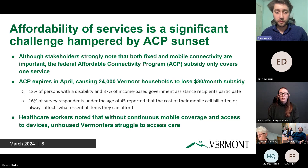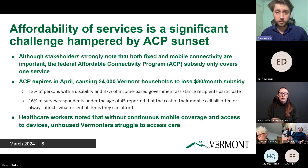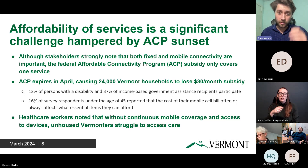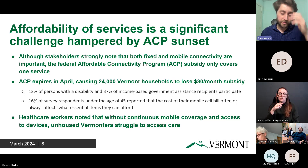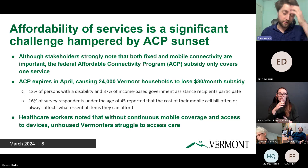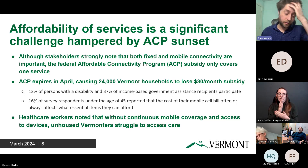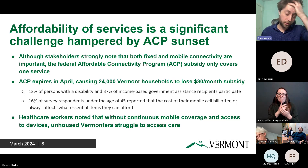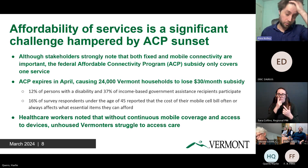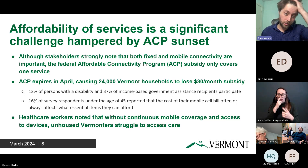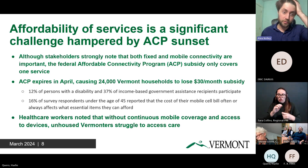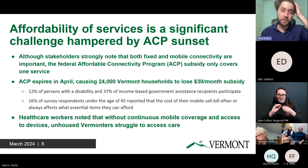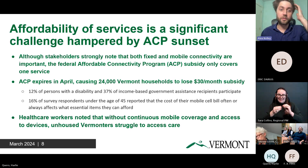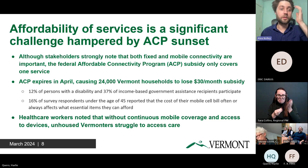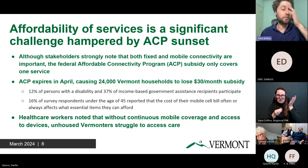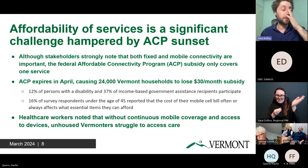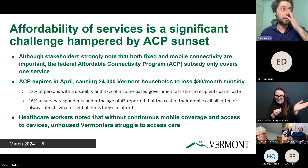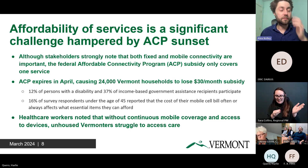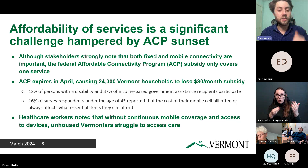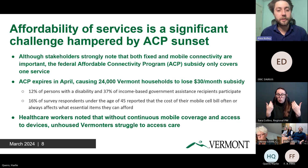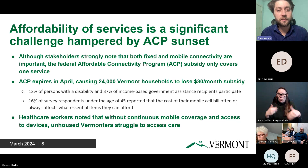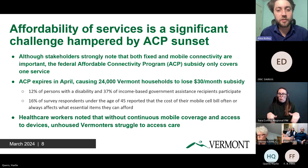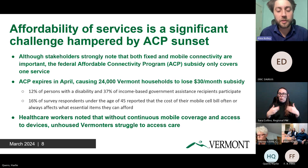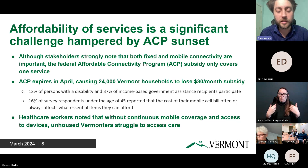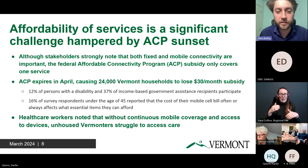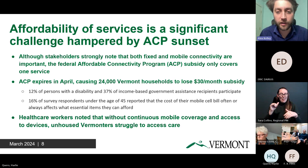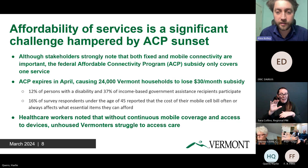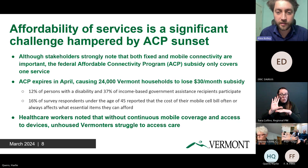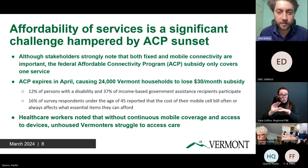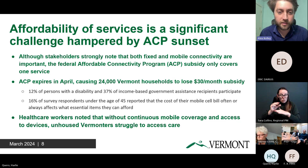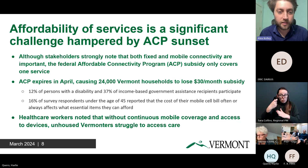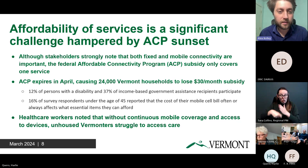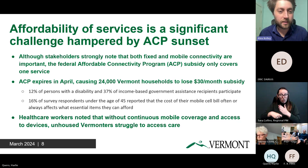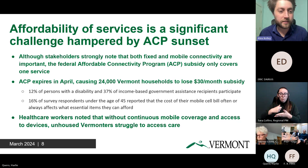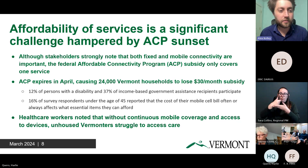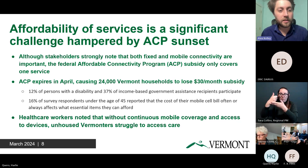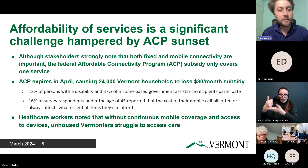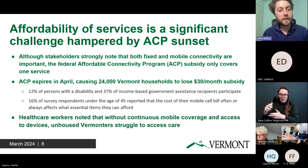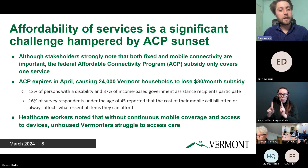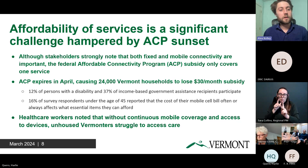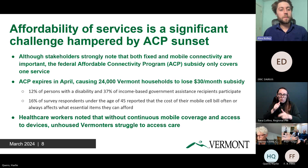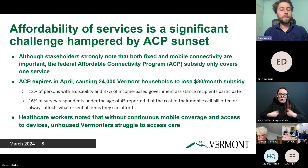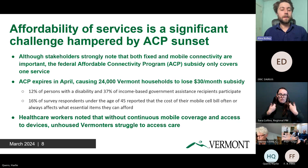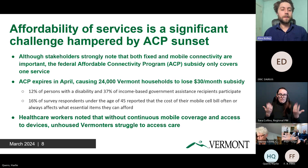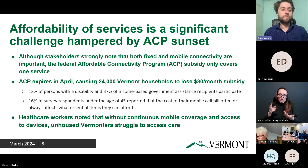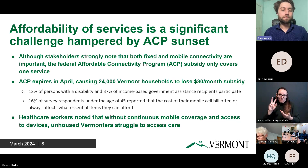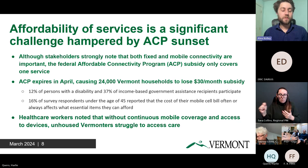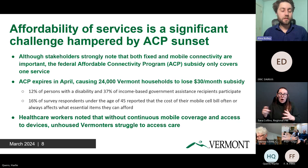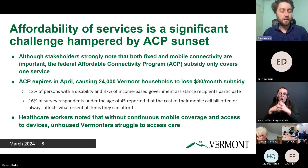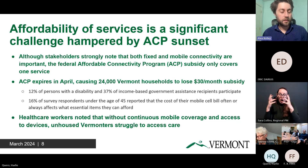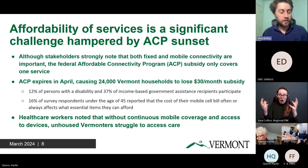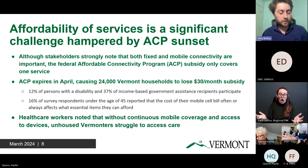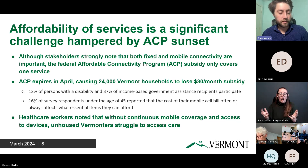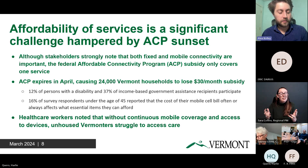that will be a huge loss and a huge blow to the ability of low-income Vermonters to access connectivity.